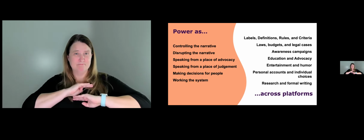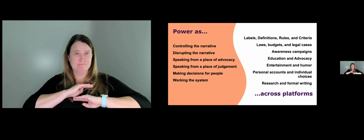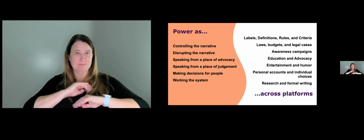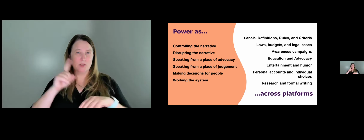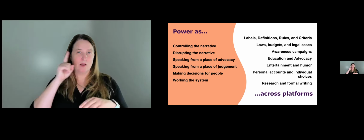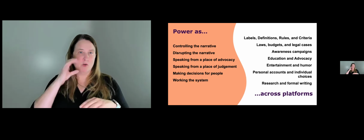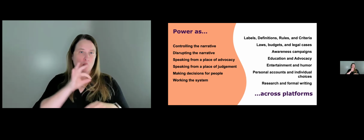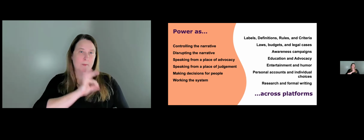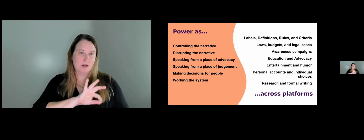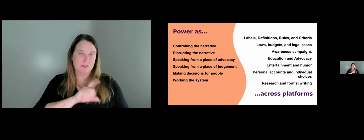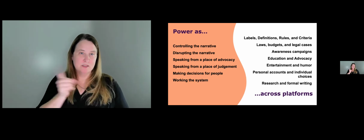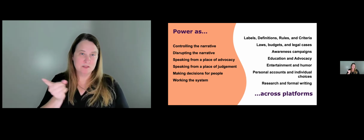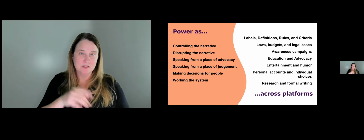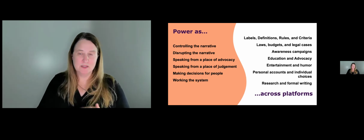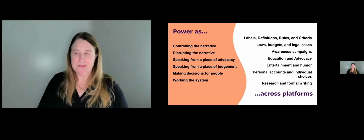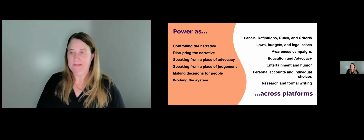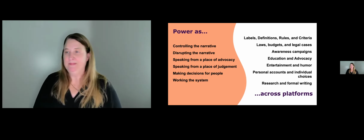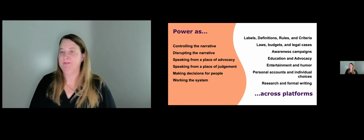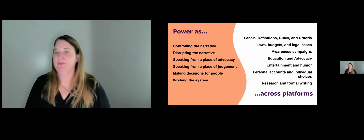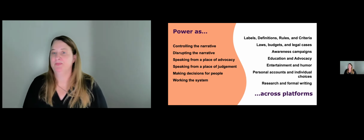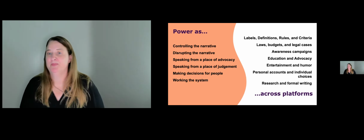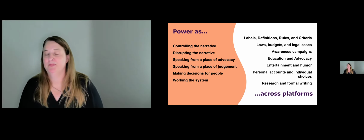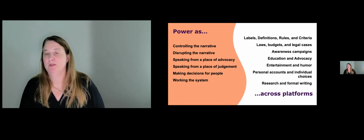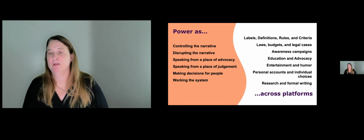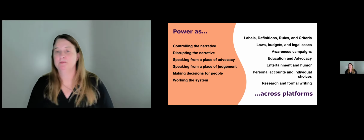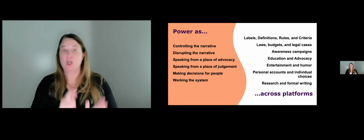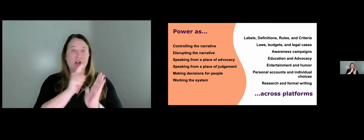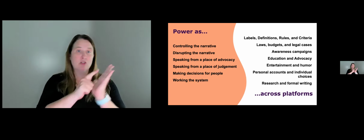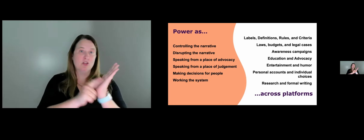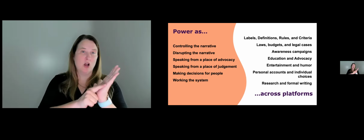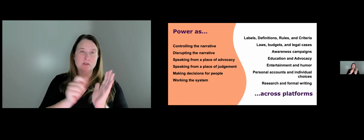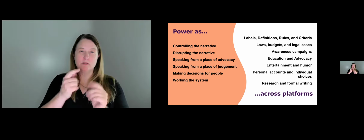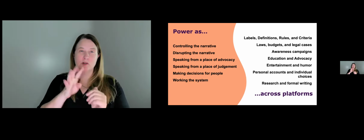that, and that's a specific criteria.